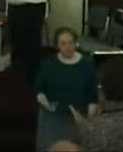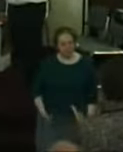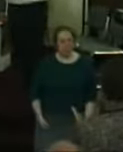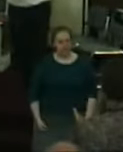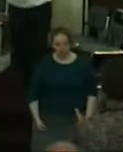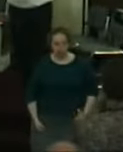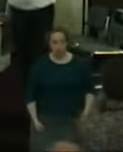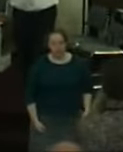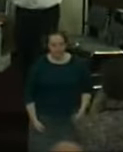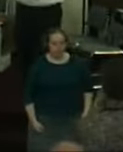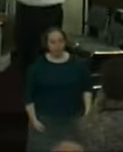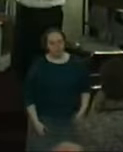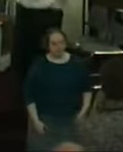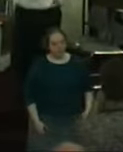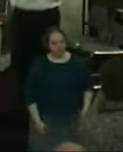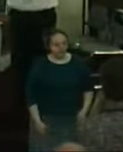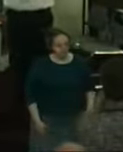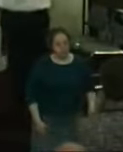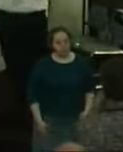against?